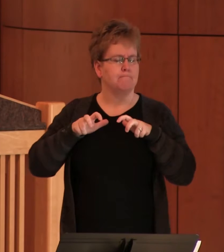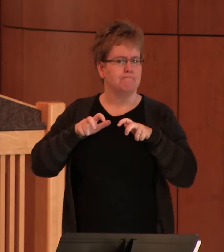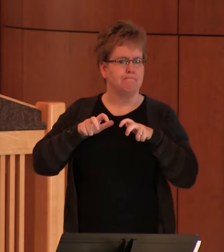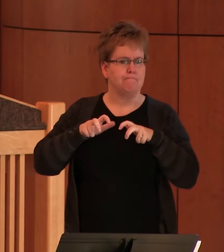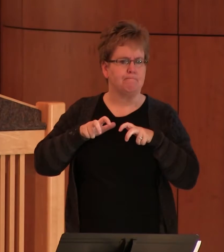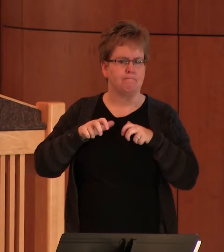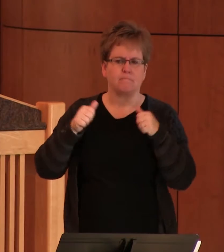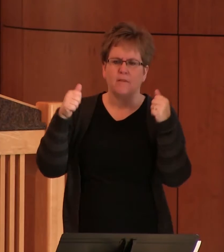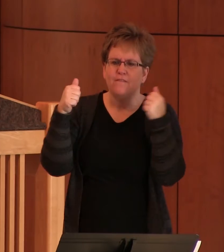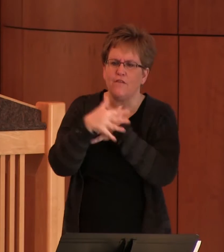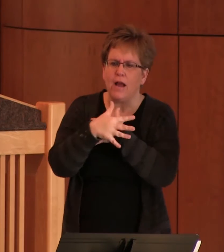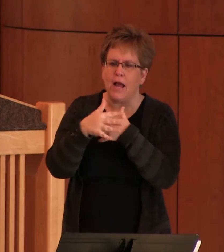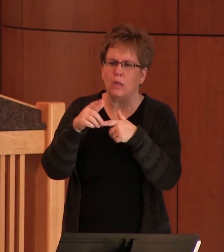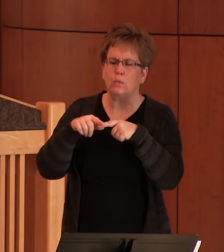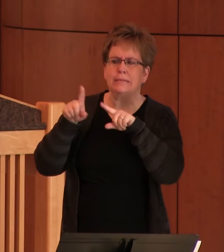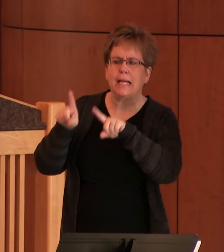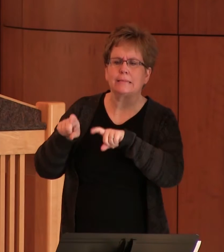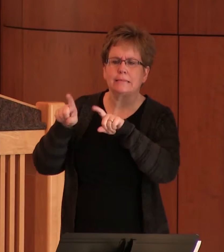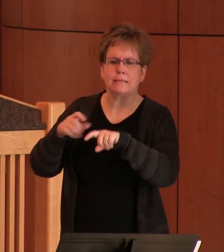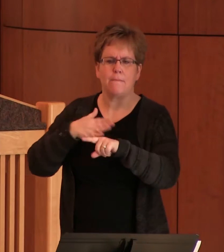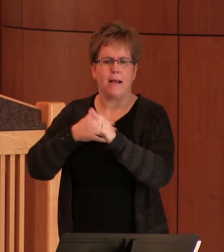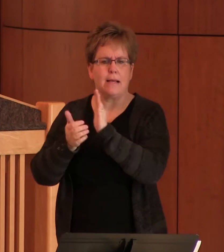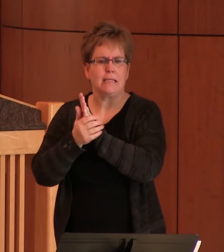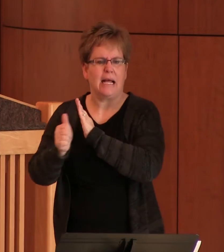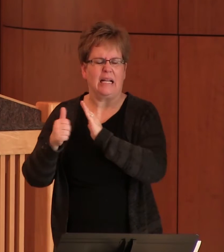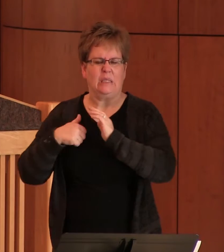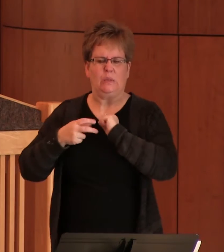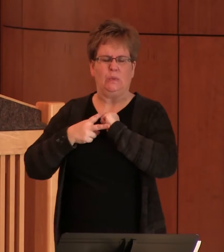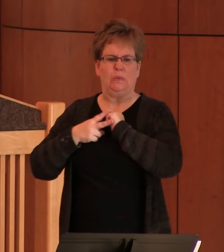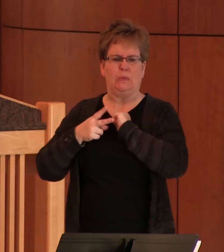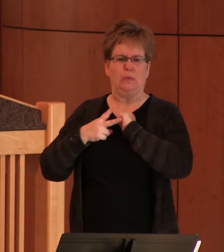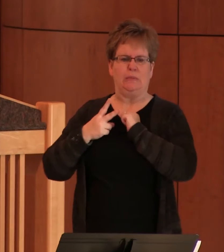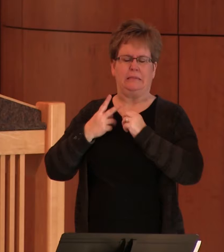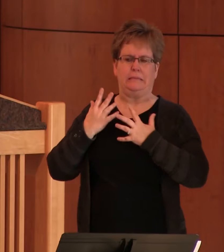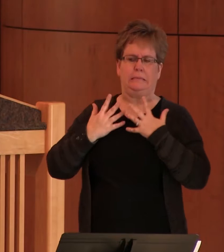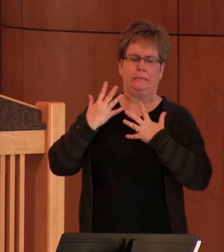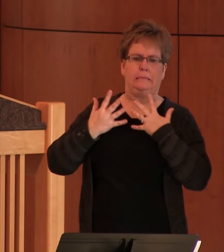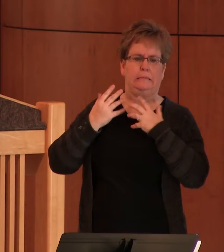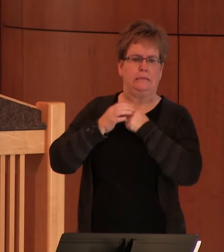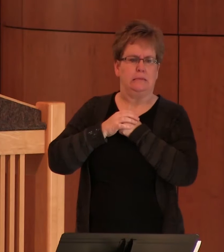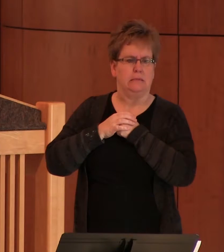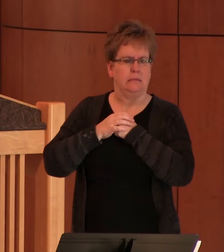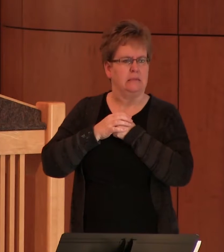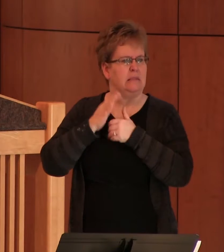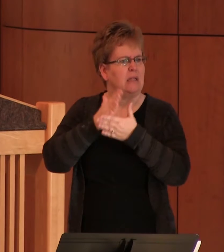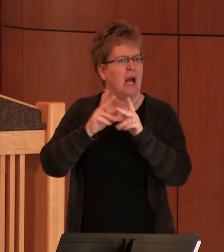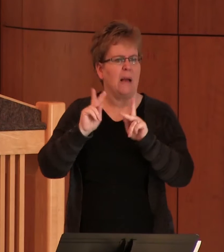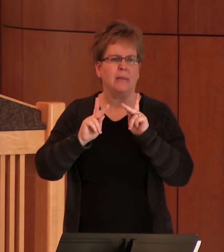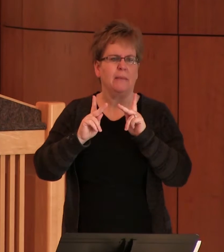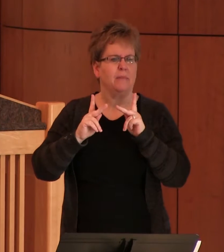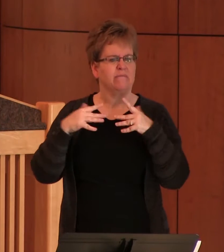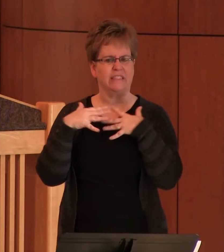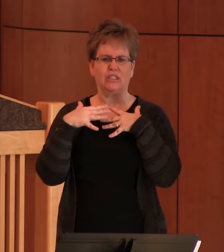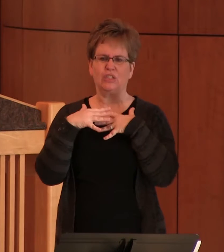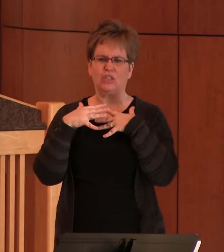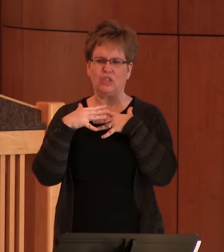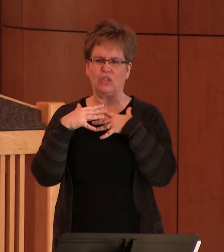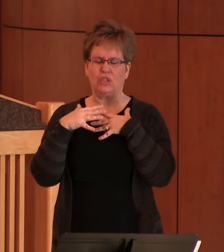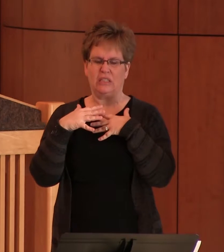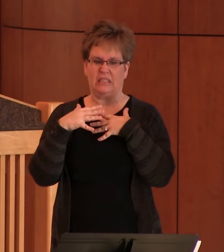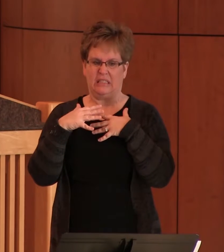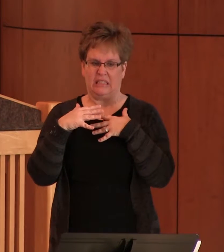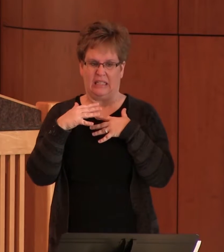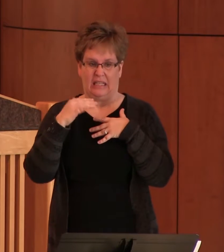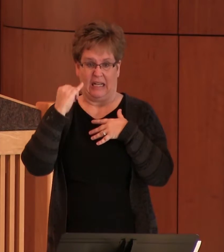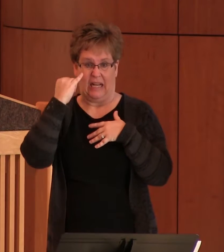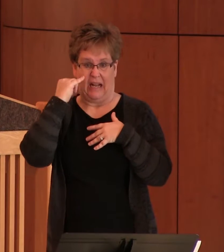who are afraid to go to test our talents out in the public, because apparently there is something worse